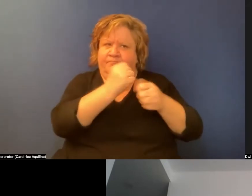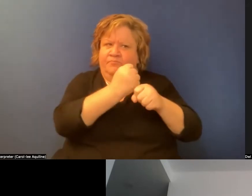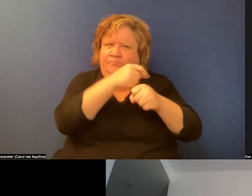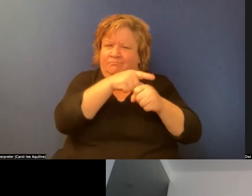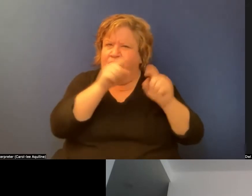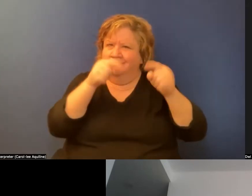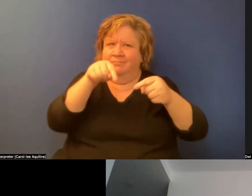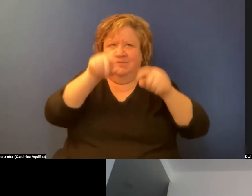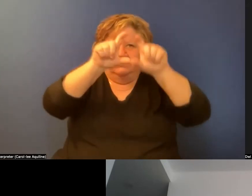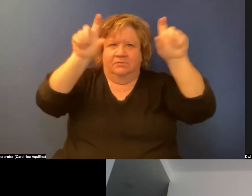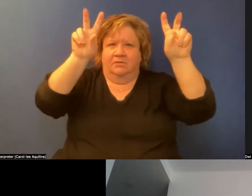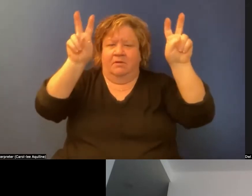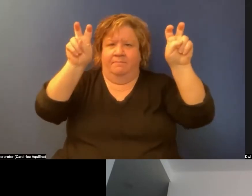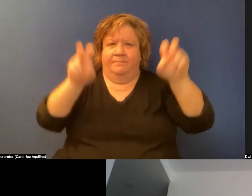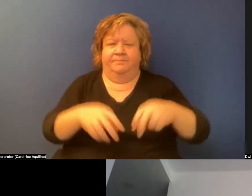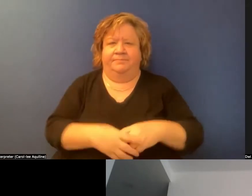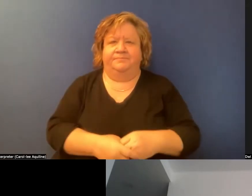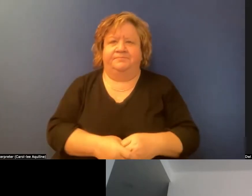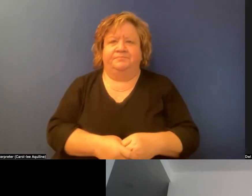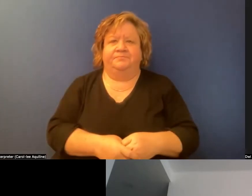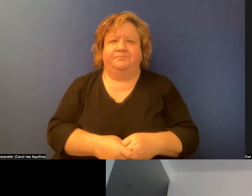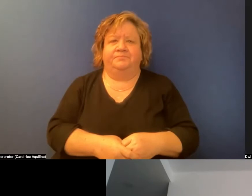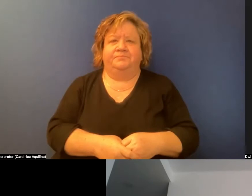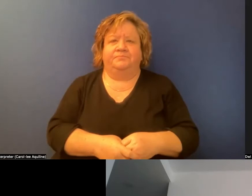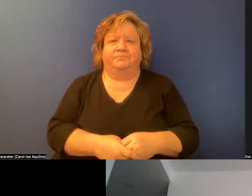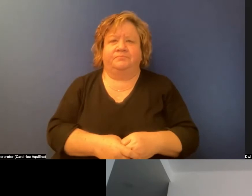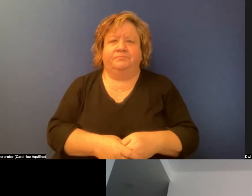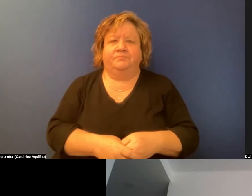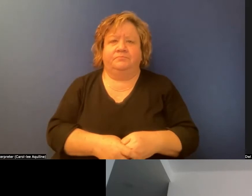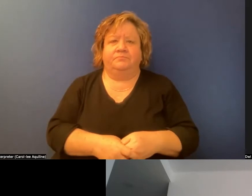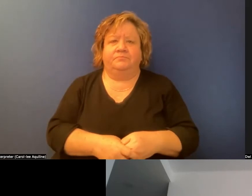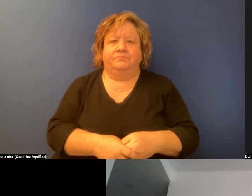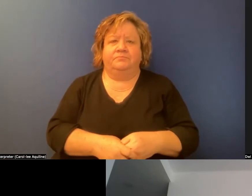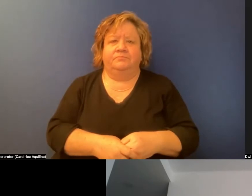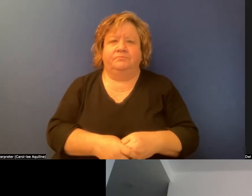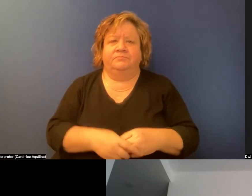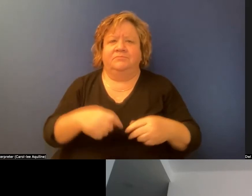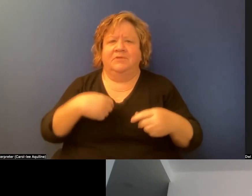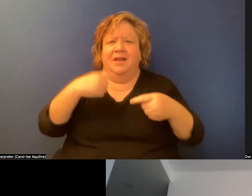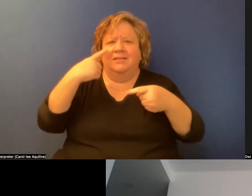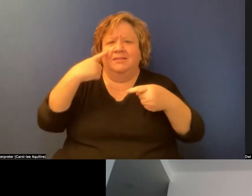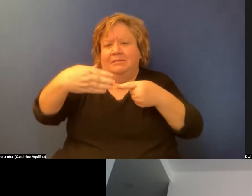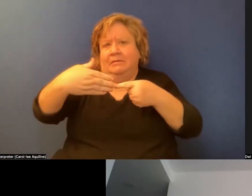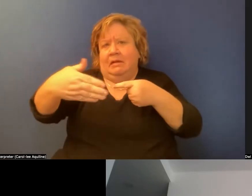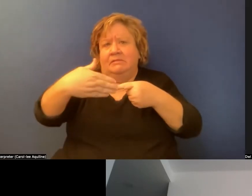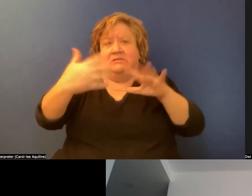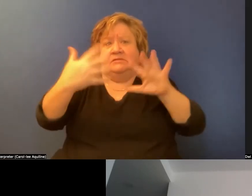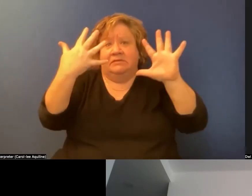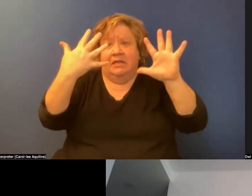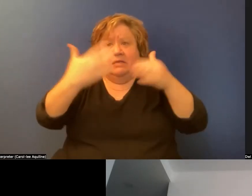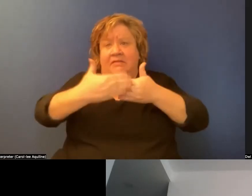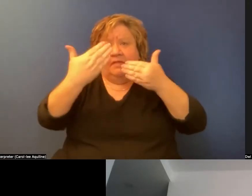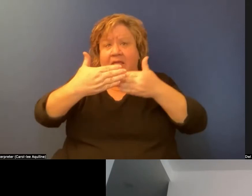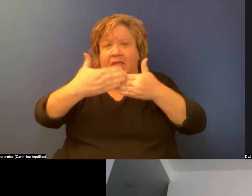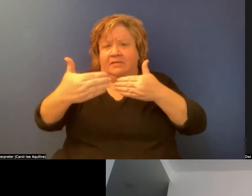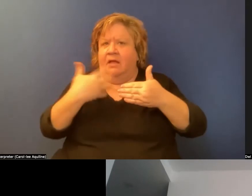a climate meeting in Lahti in 10 days, and this will be definitely one of the discussions we are doing. Just to give an example that